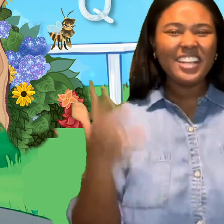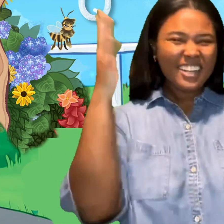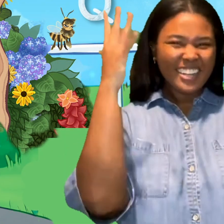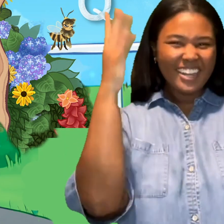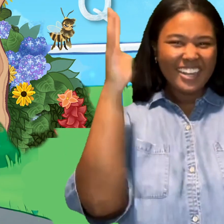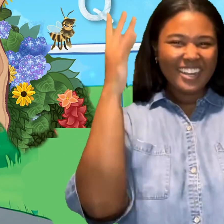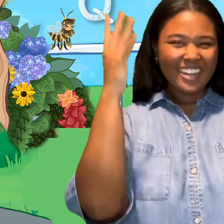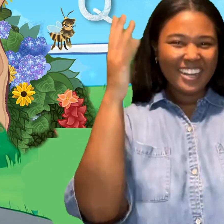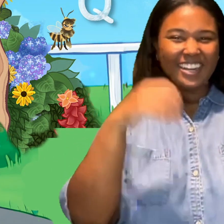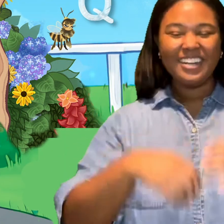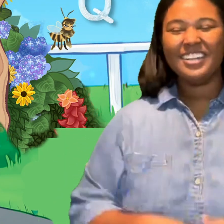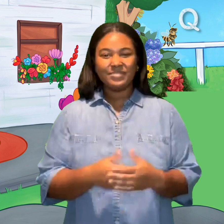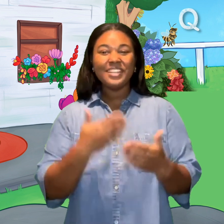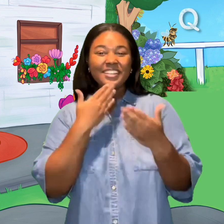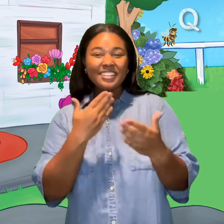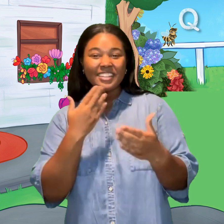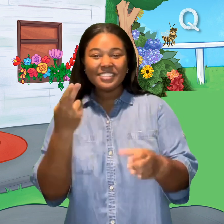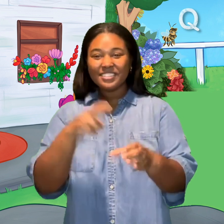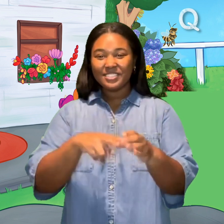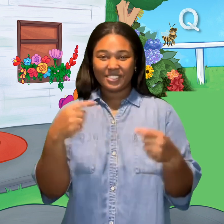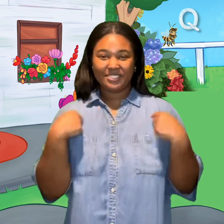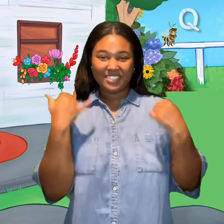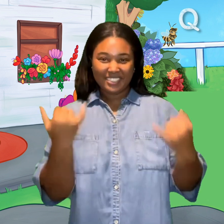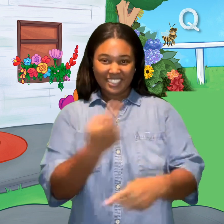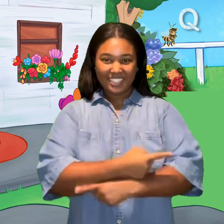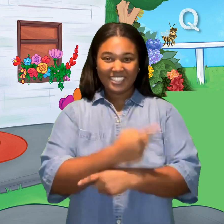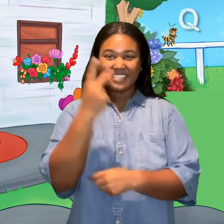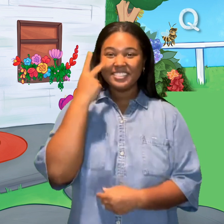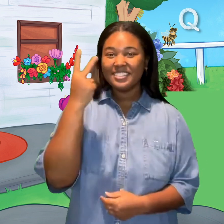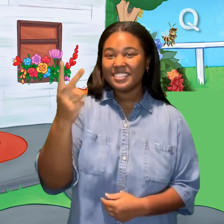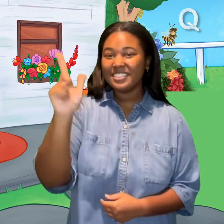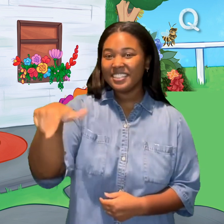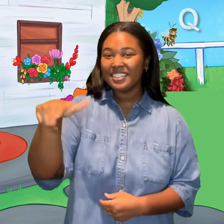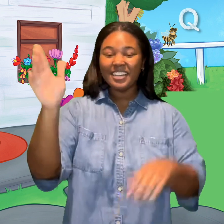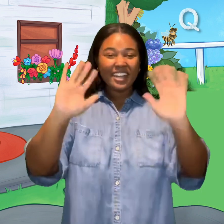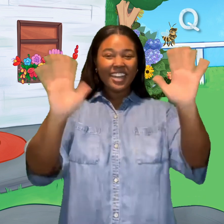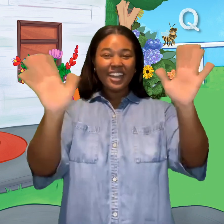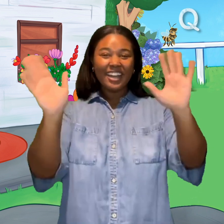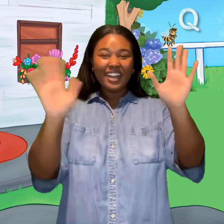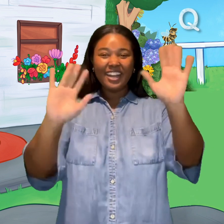Great job! Thank you for joining me today. We'll see you next time. Bye!